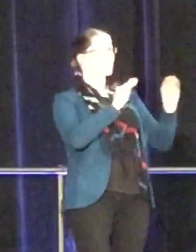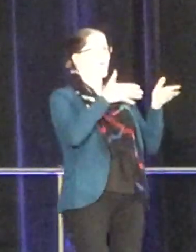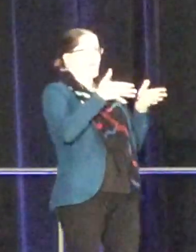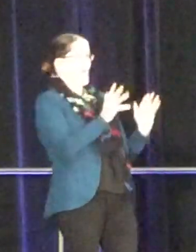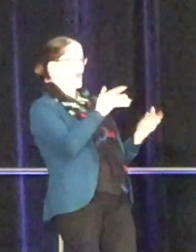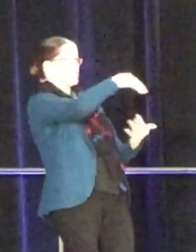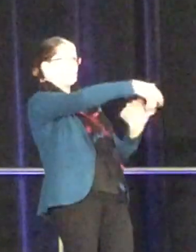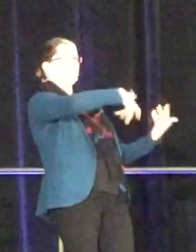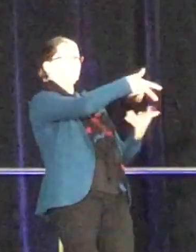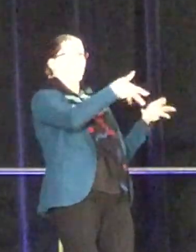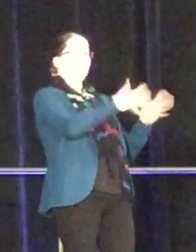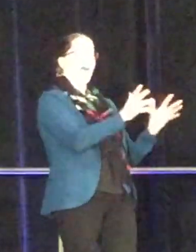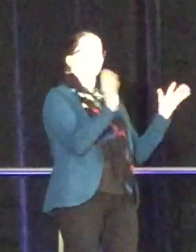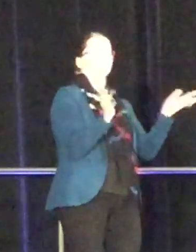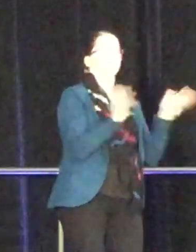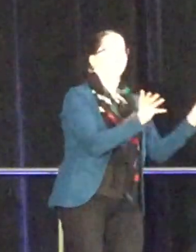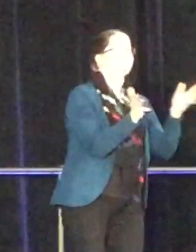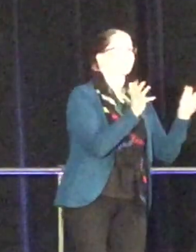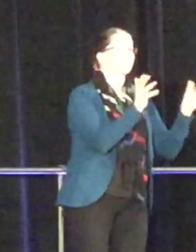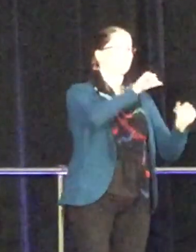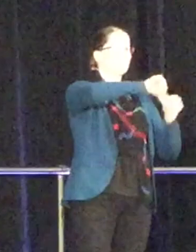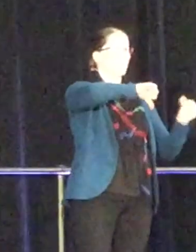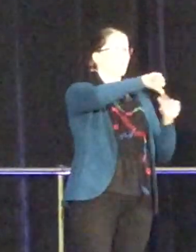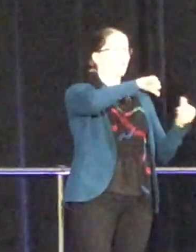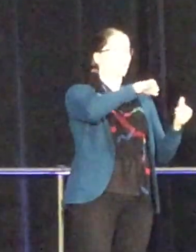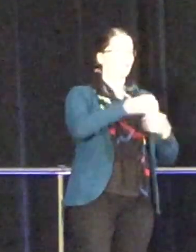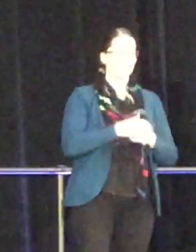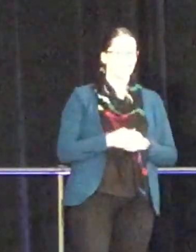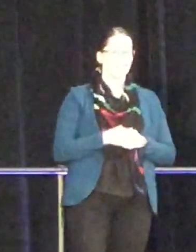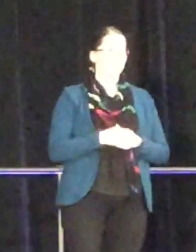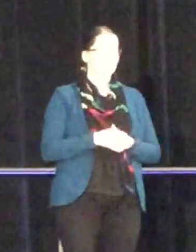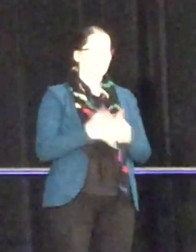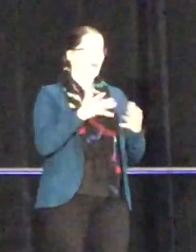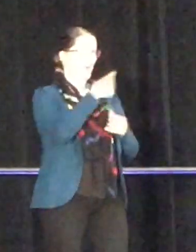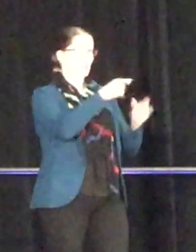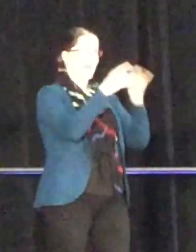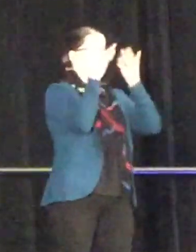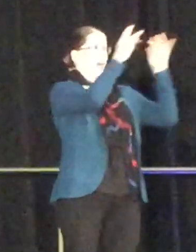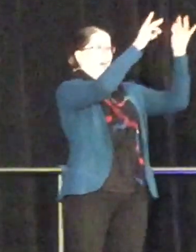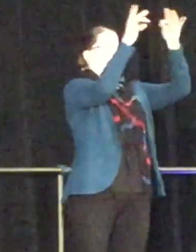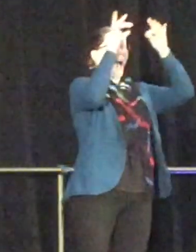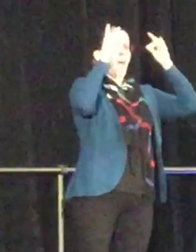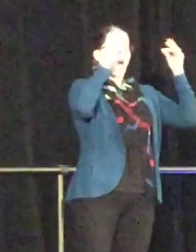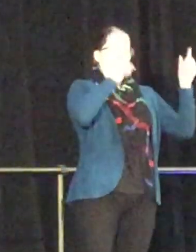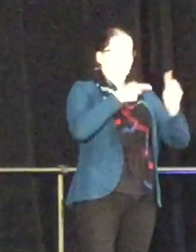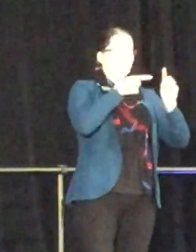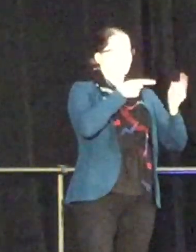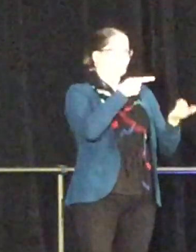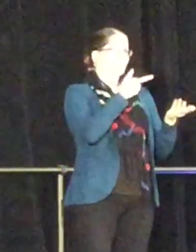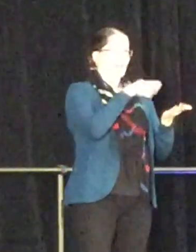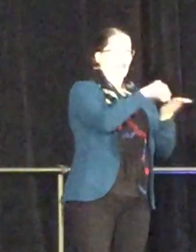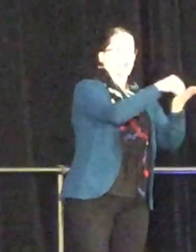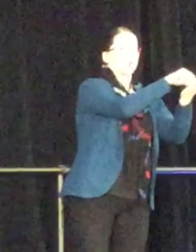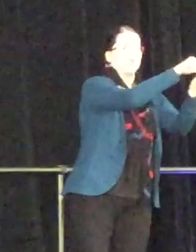to be sociocentric. I want you to get on the topic, go off the topic, and bring it back. You've been doing it all morning. Think about